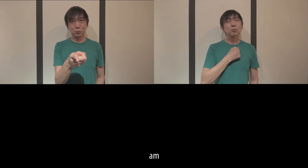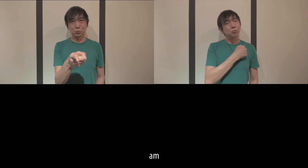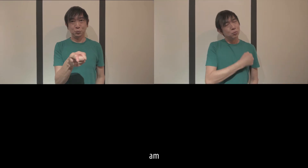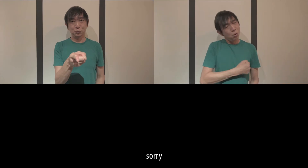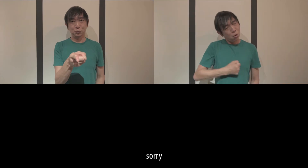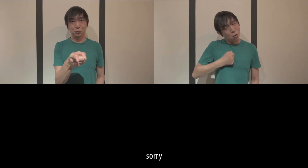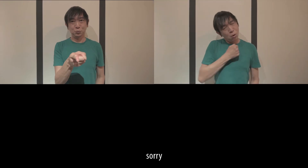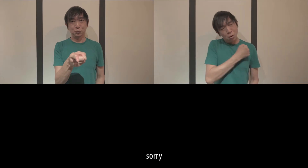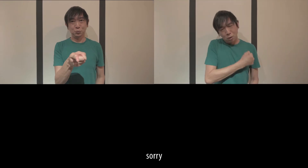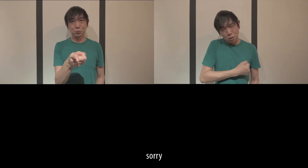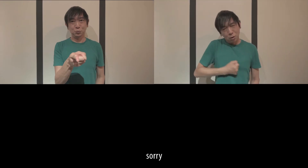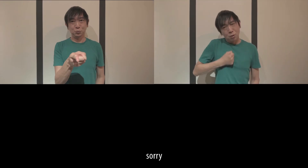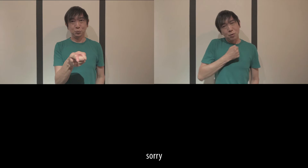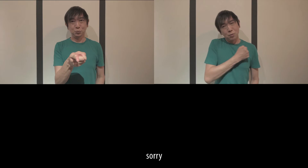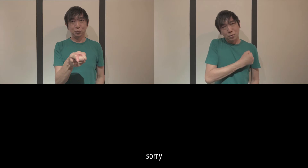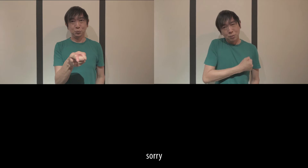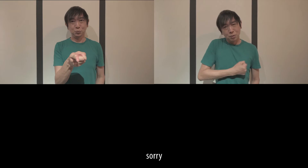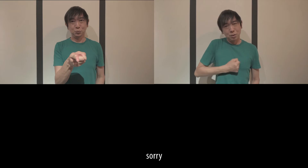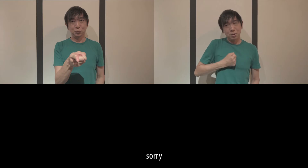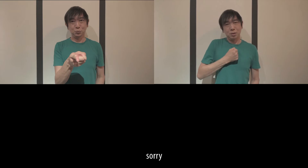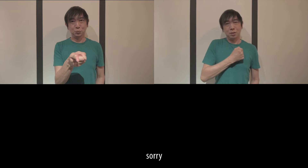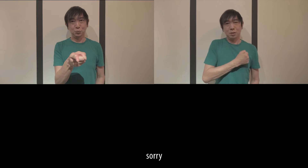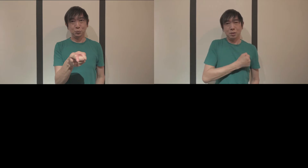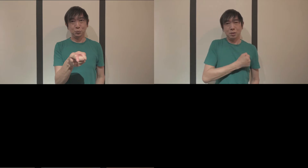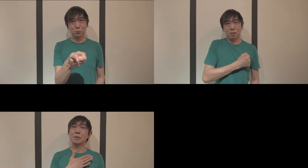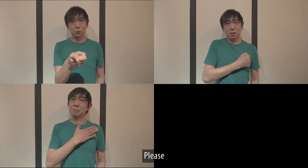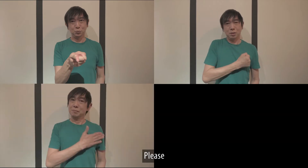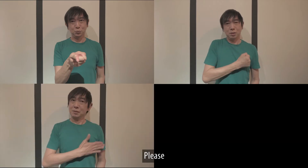We're throwing up a deaf at the same time.